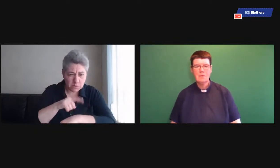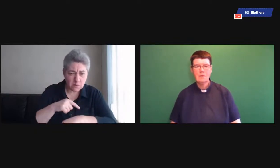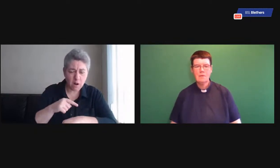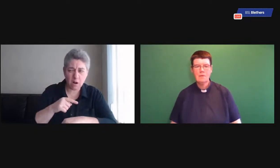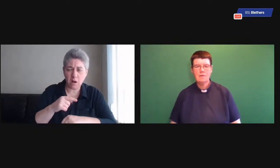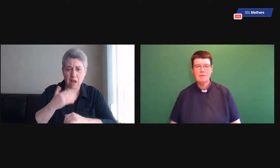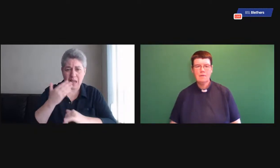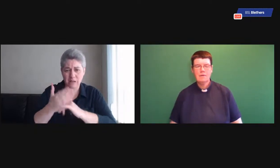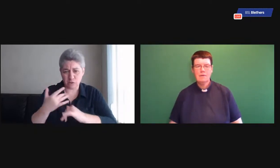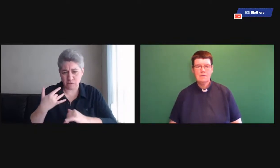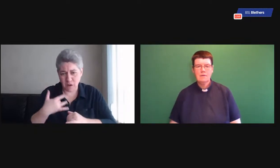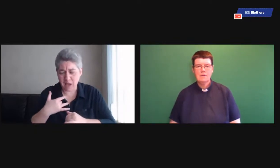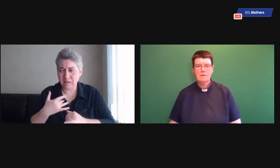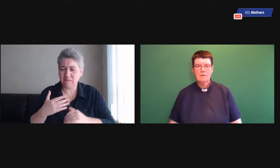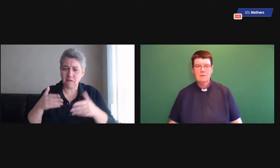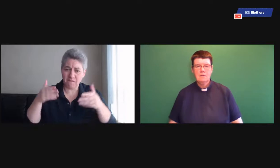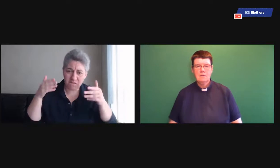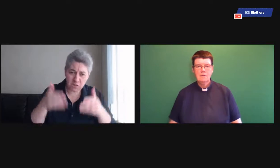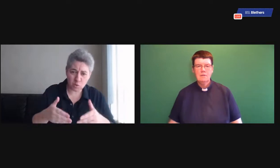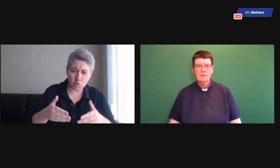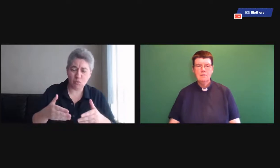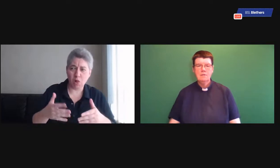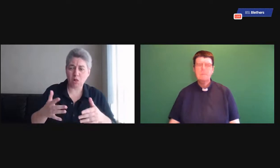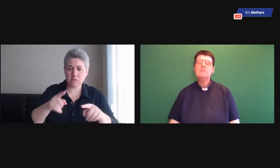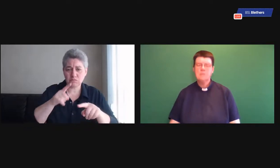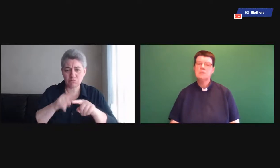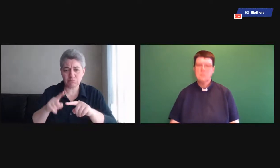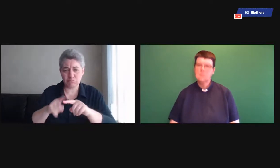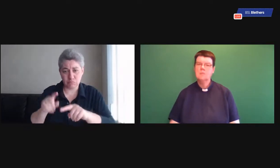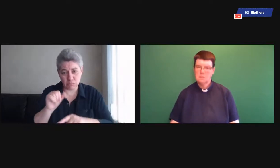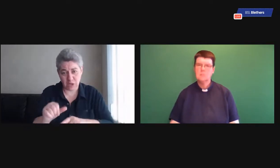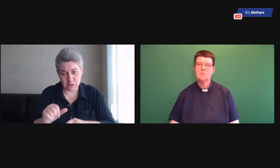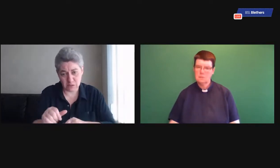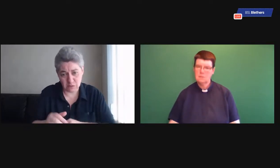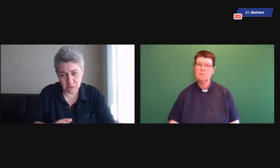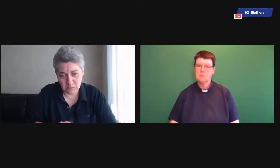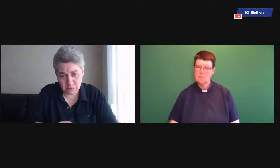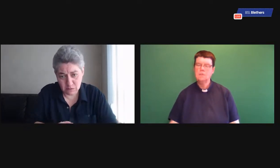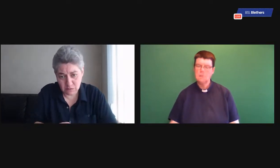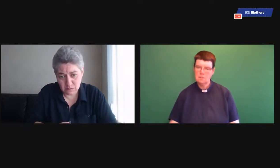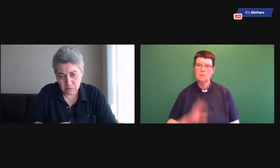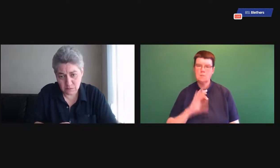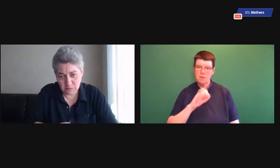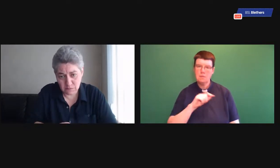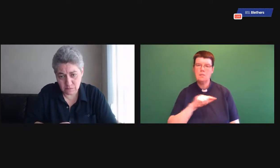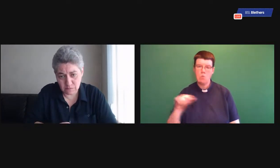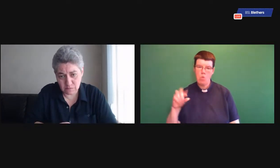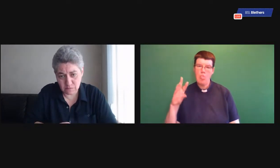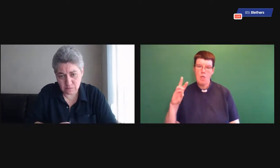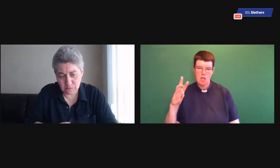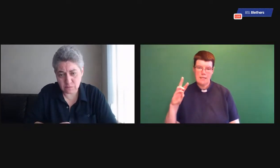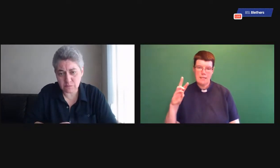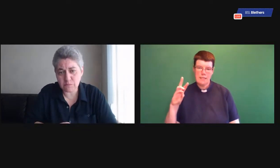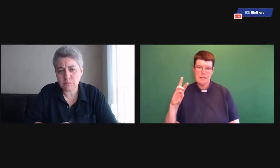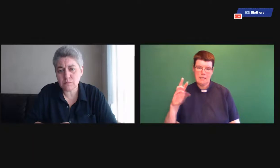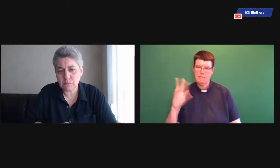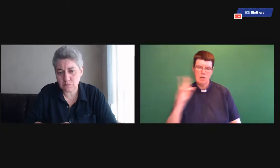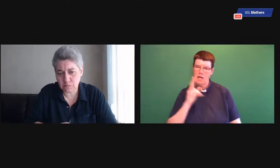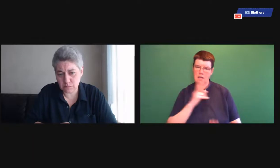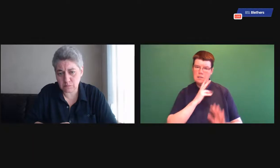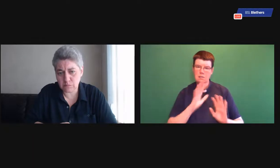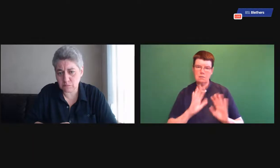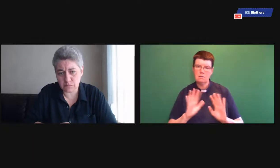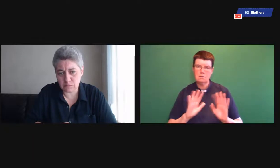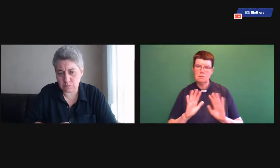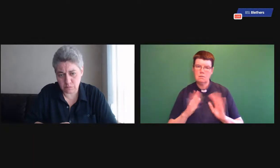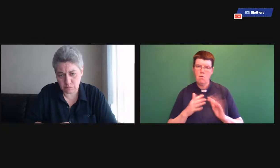you visit people. Is that people who may be in hospital or in a hospice, or is it maybe people who have passed away and you're talking to the families? Oh yes,